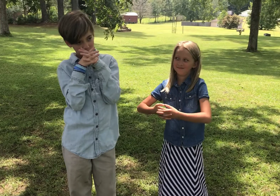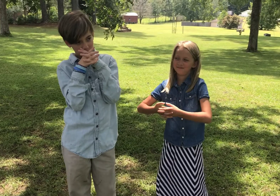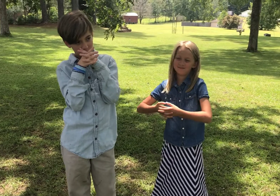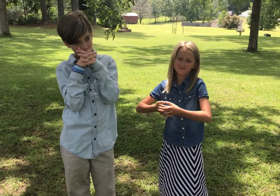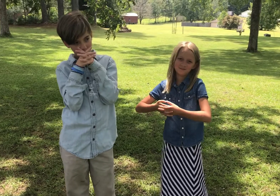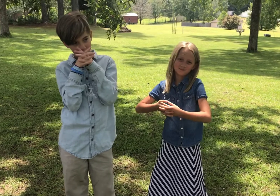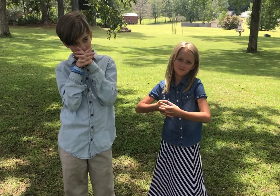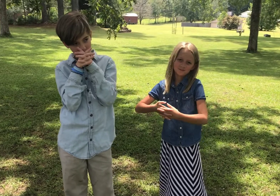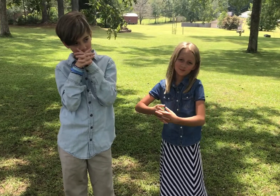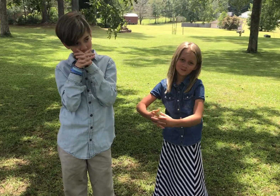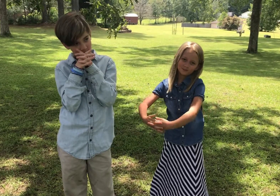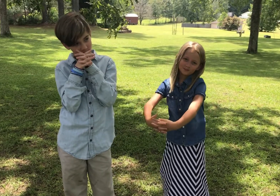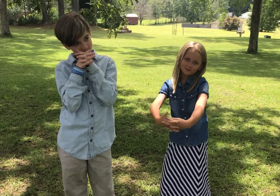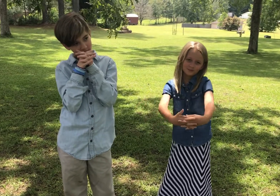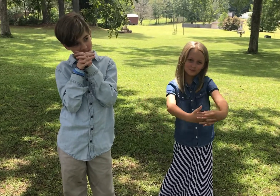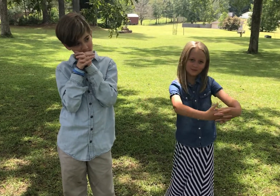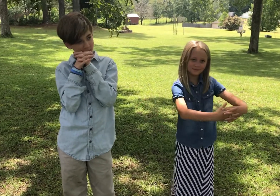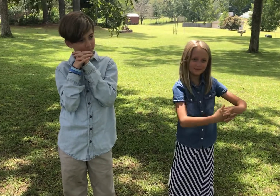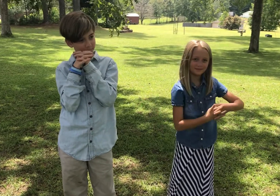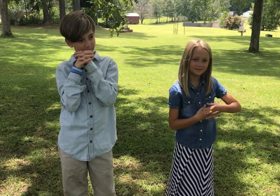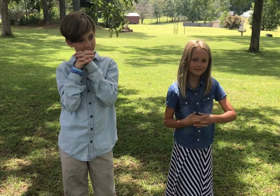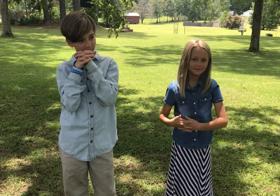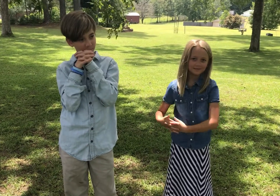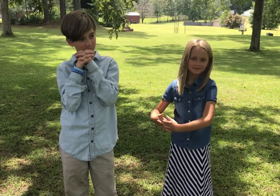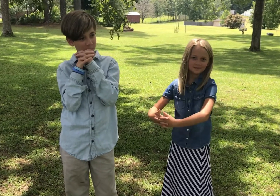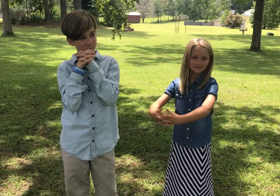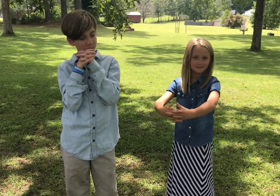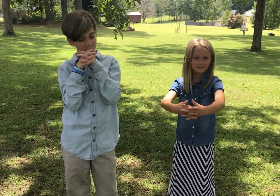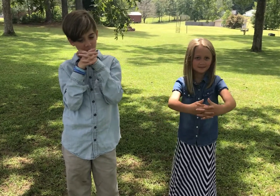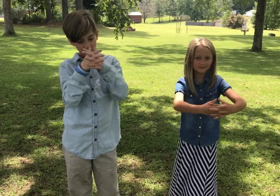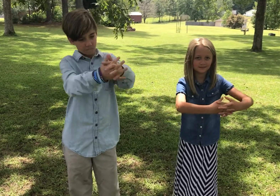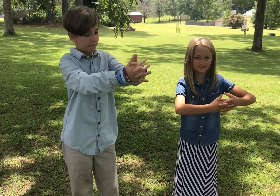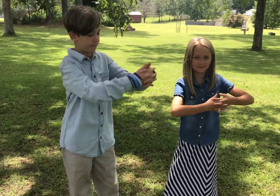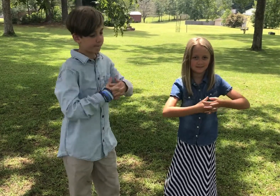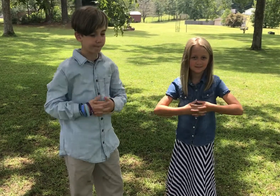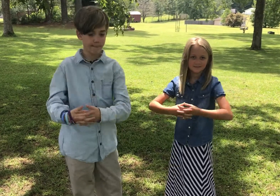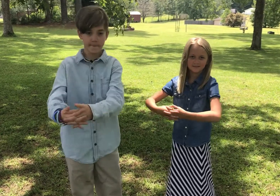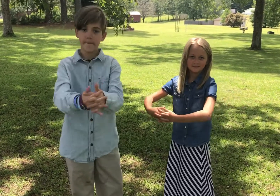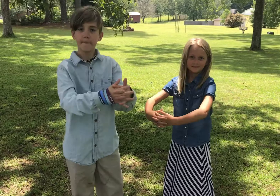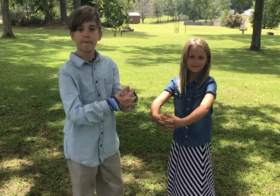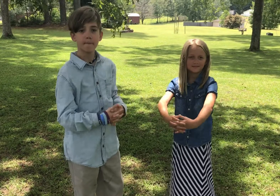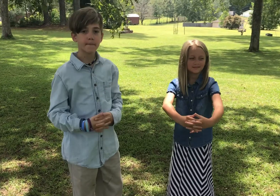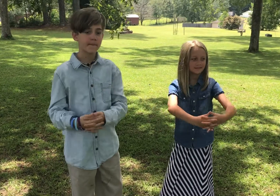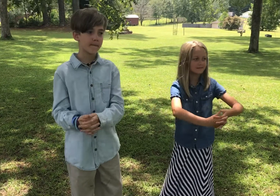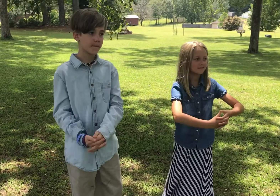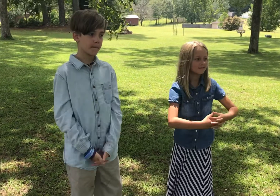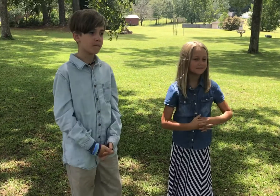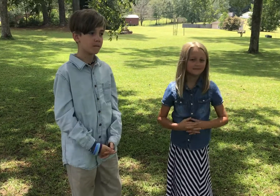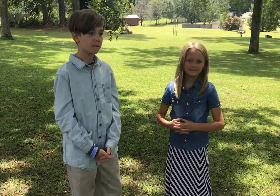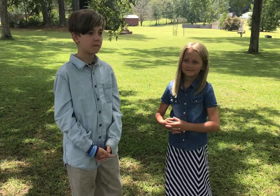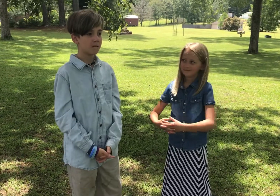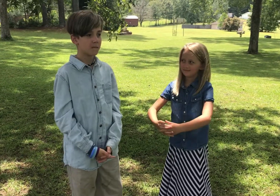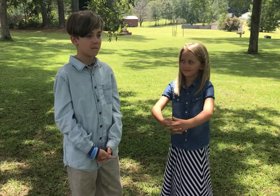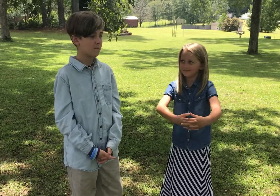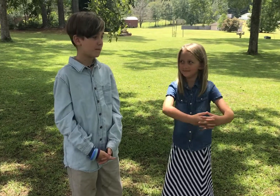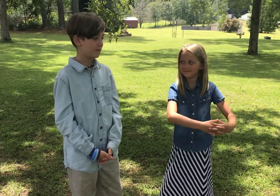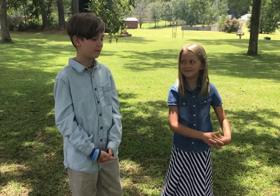stir the big pot, the big melting pot. U.S. And then Constitution, this is the sign for